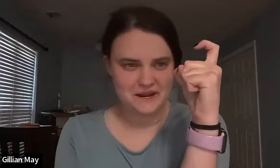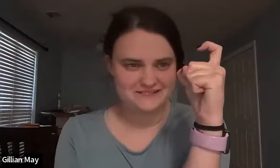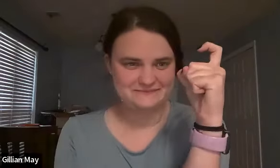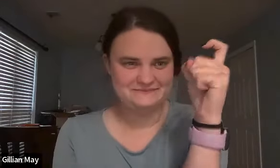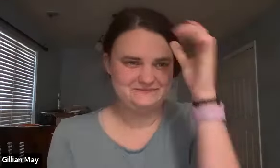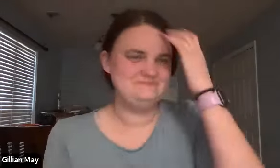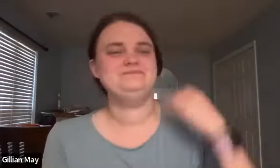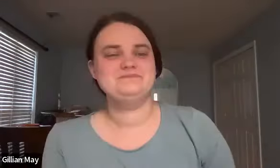pirate.